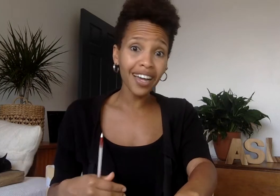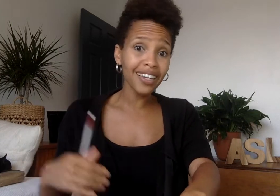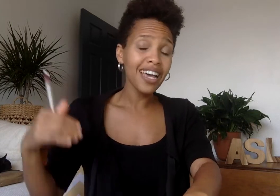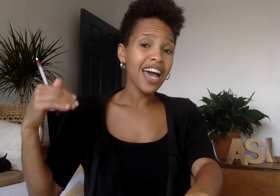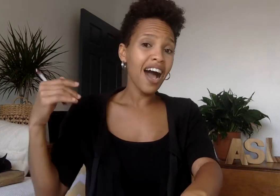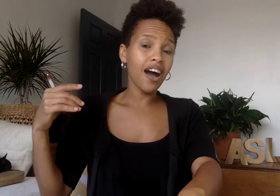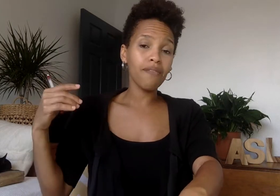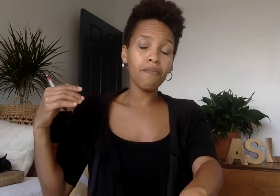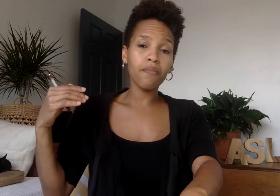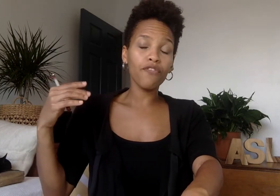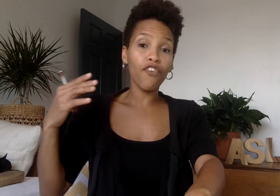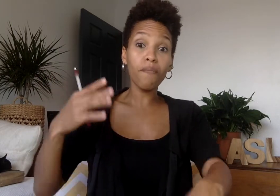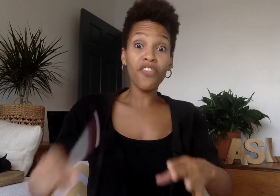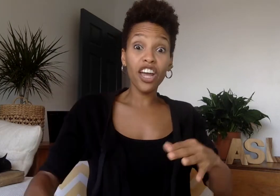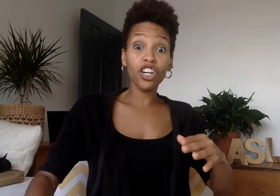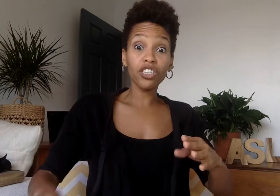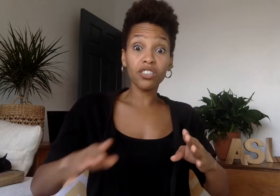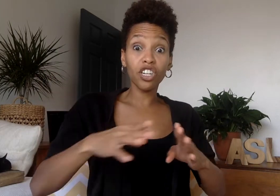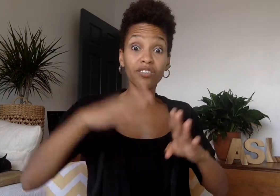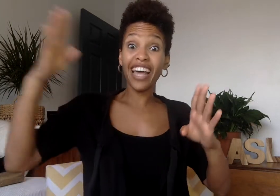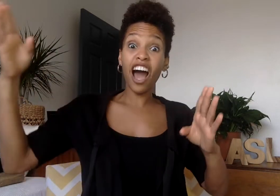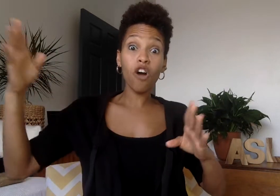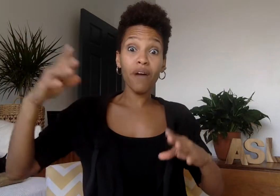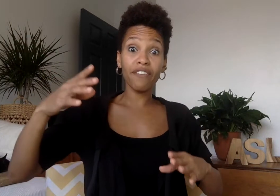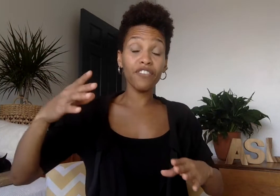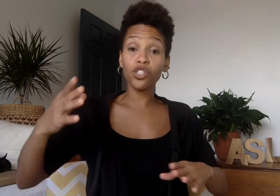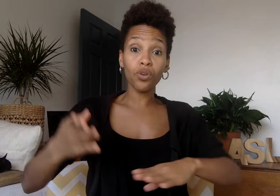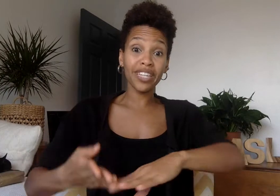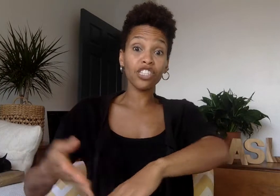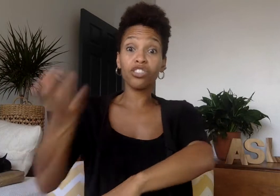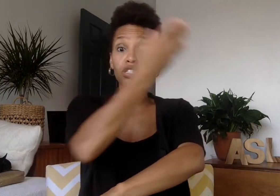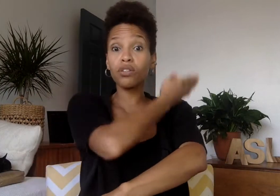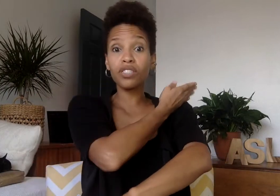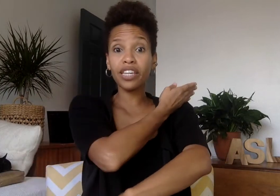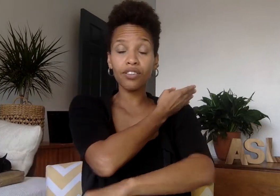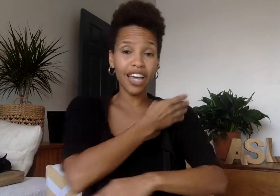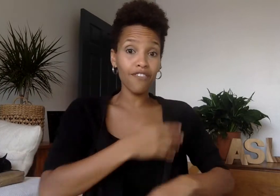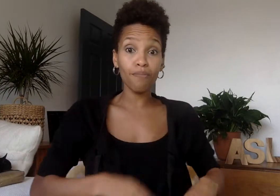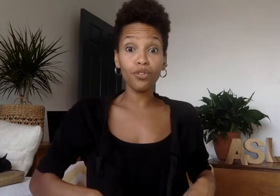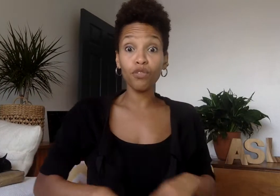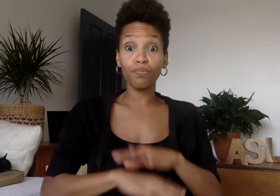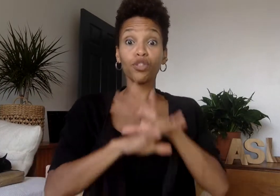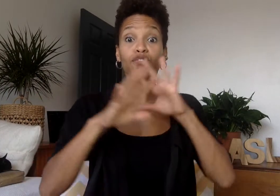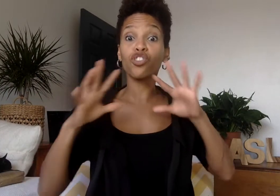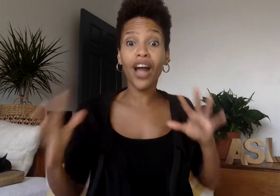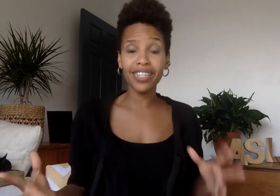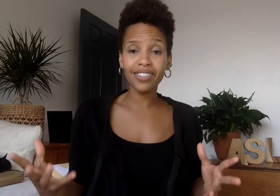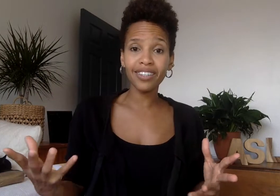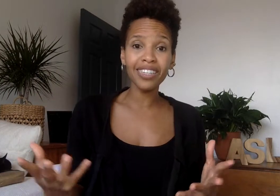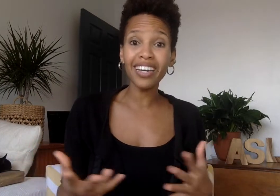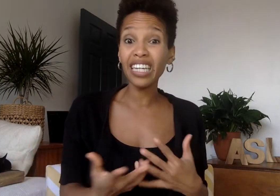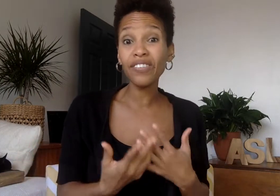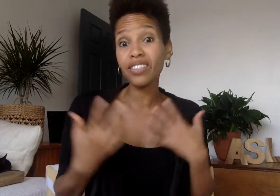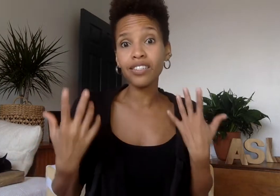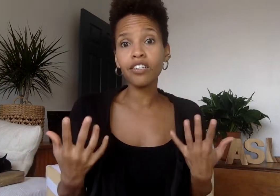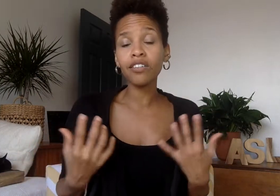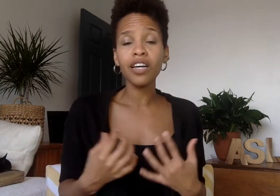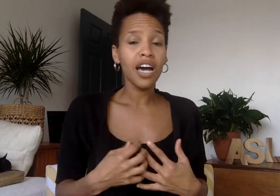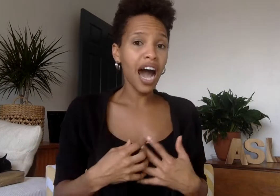certified, from there till now, my visualization skills have improved drastically, and even still, I'm